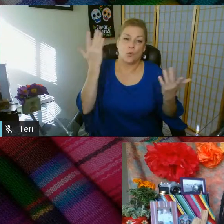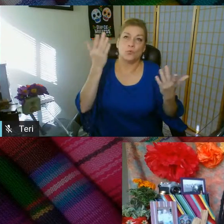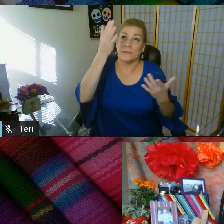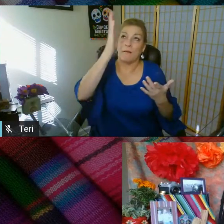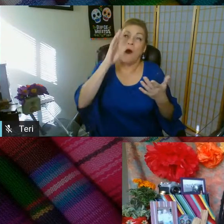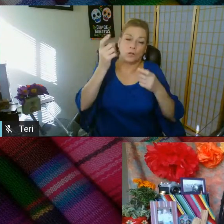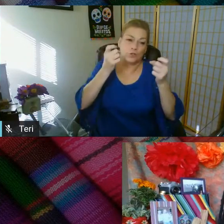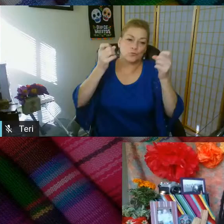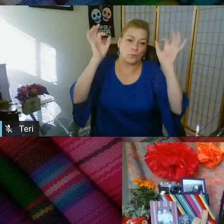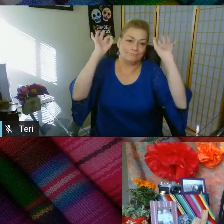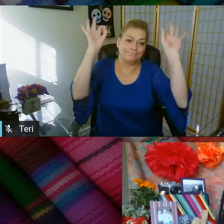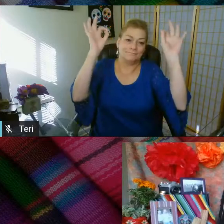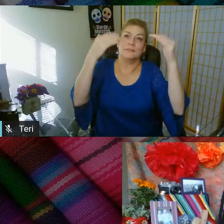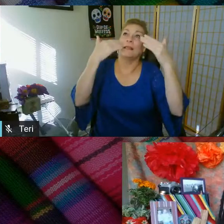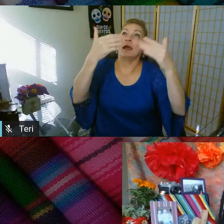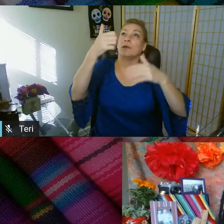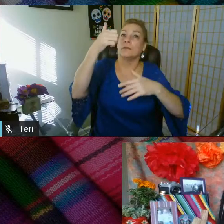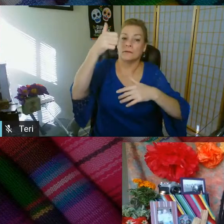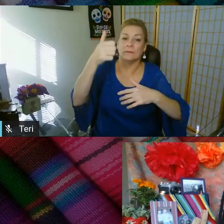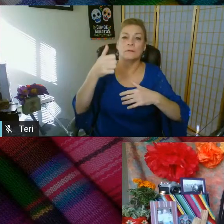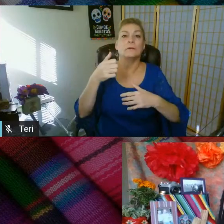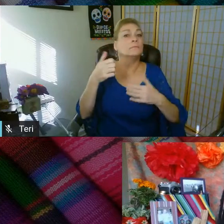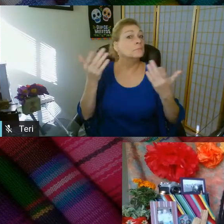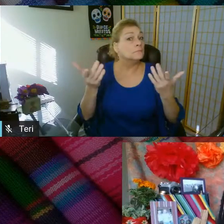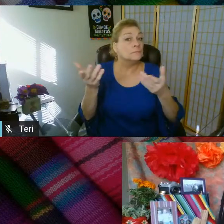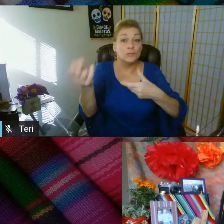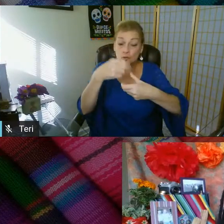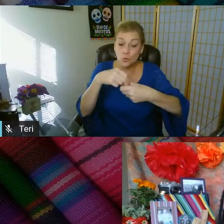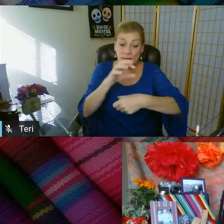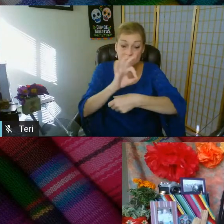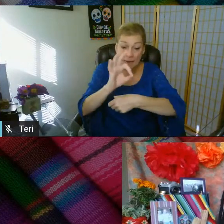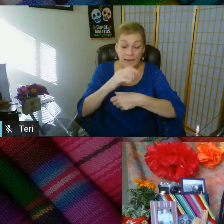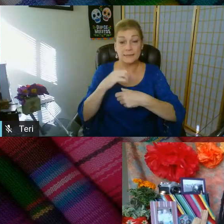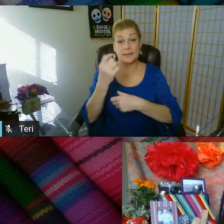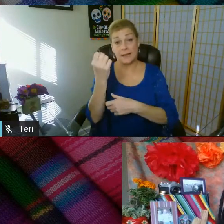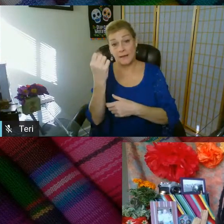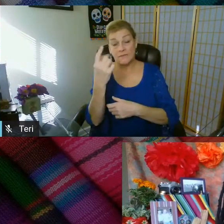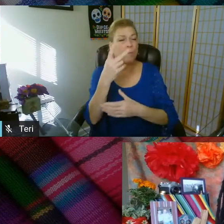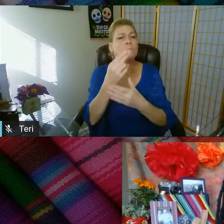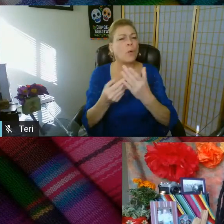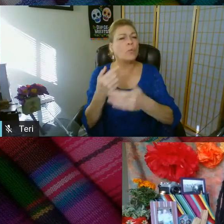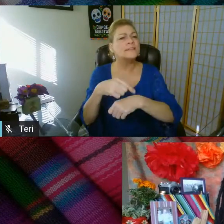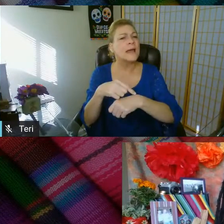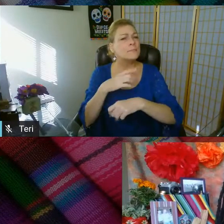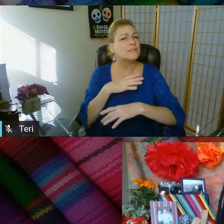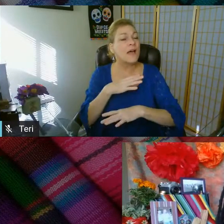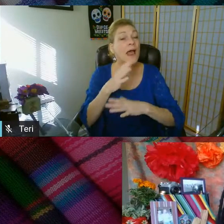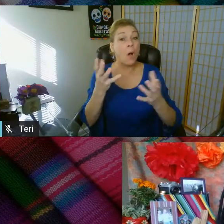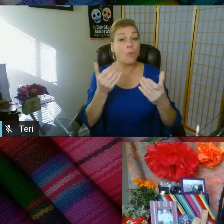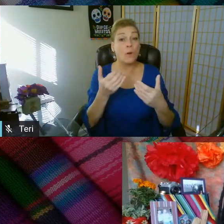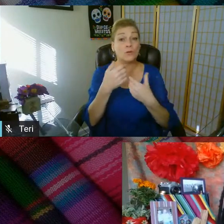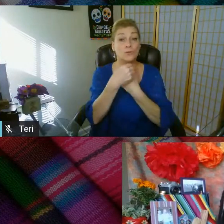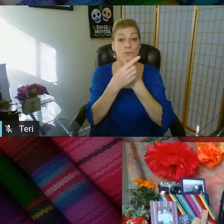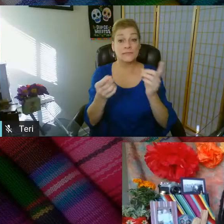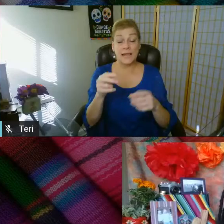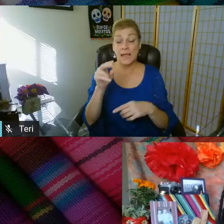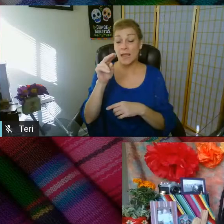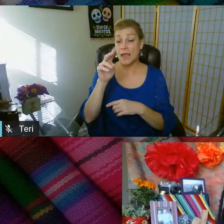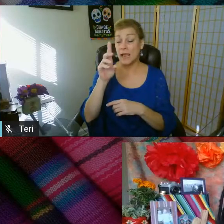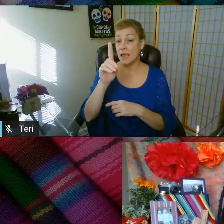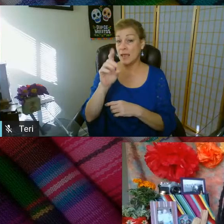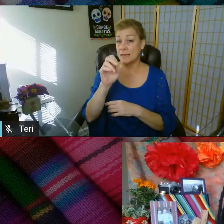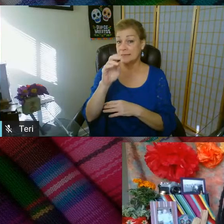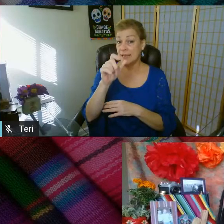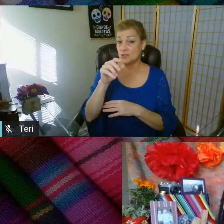join us at 9 or 11 or both. We'd love to have you. Yeah, and Carrie, I'd like to share that Daniel Namod will be joining